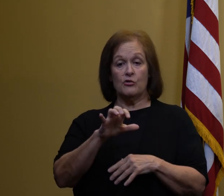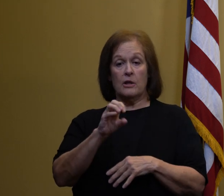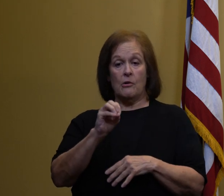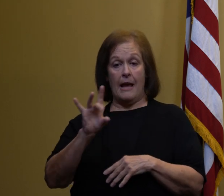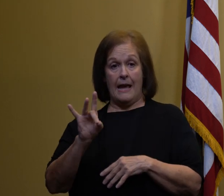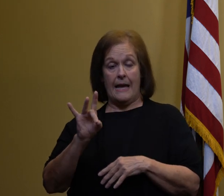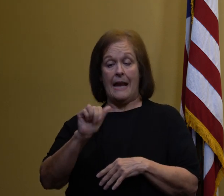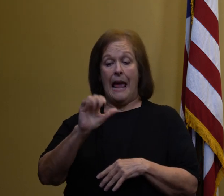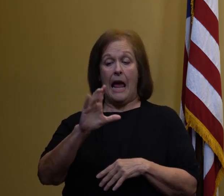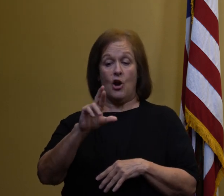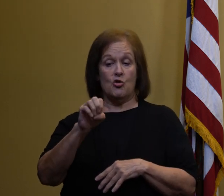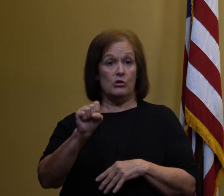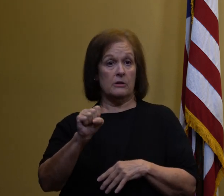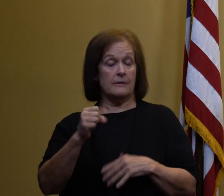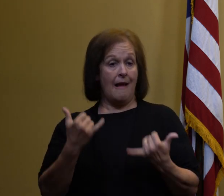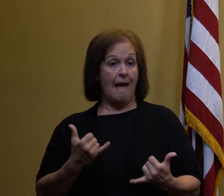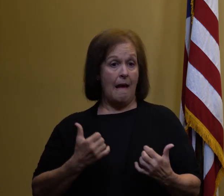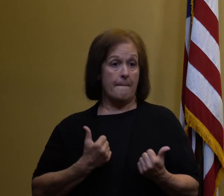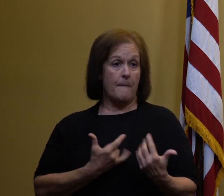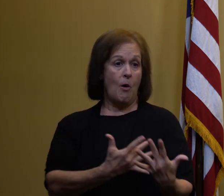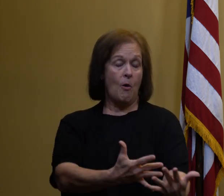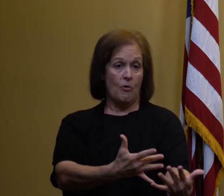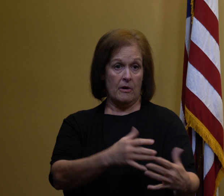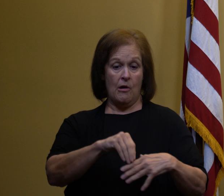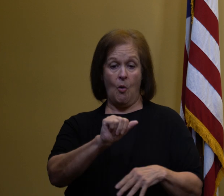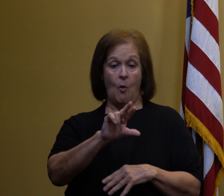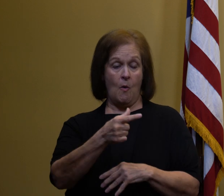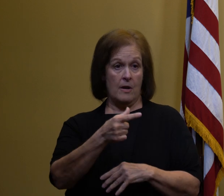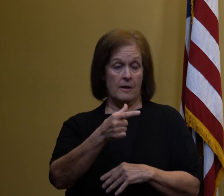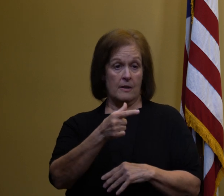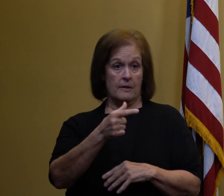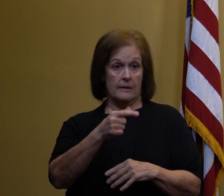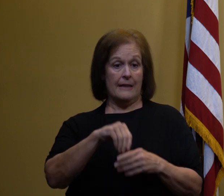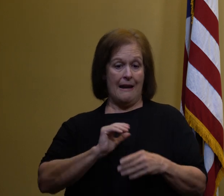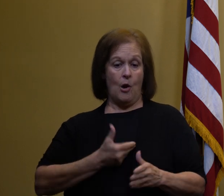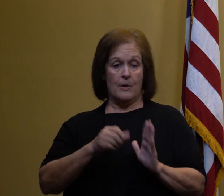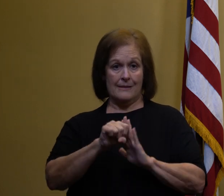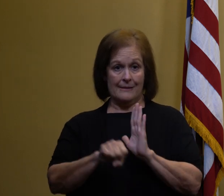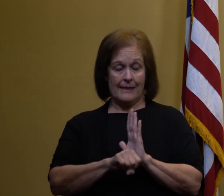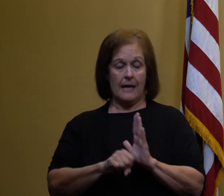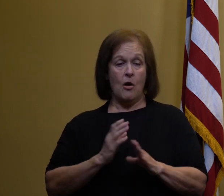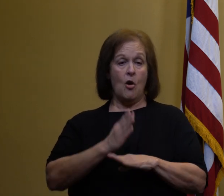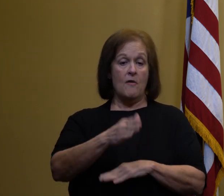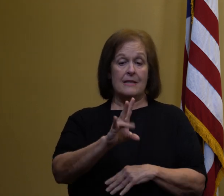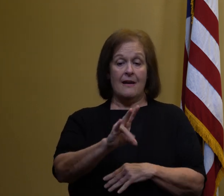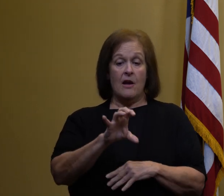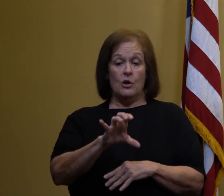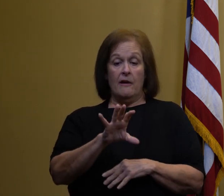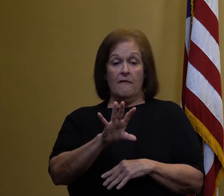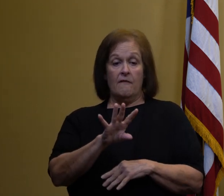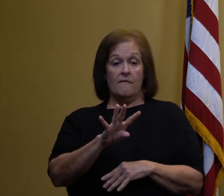4,508 acres have burned in August alone in our state. And over